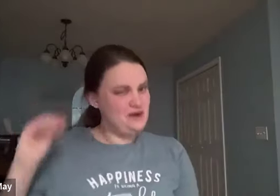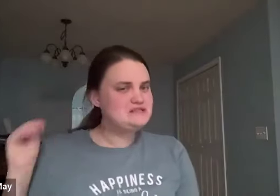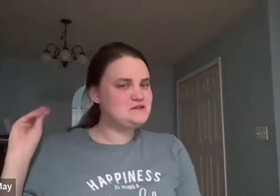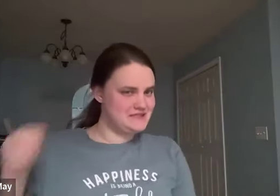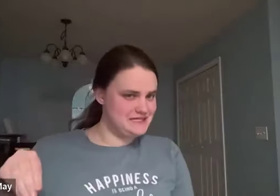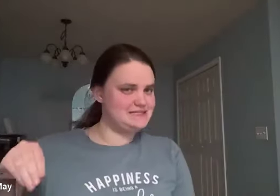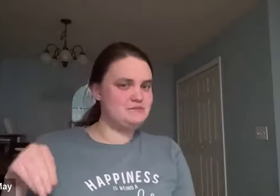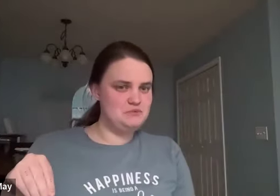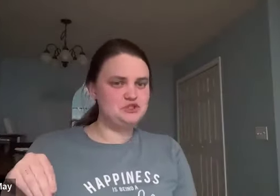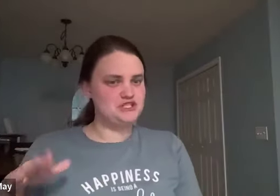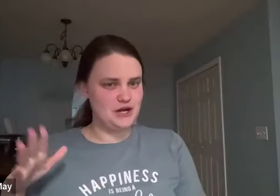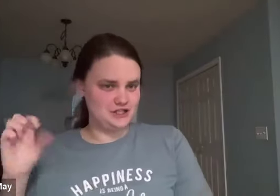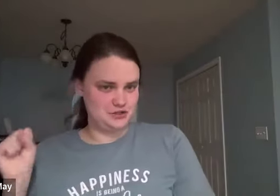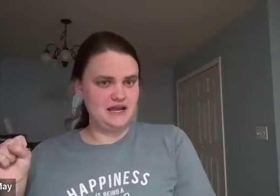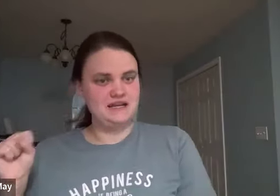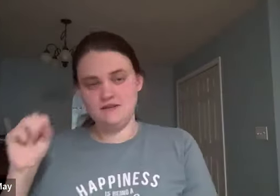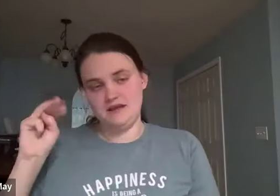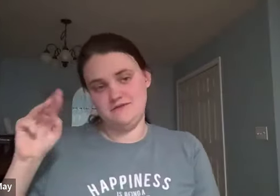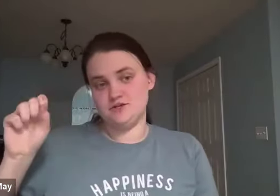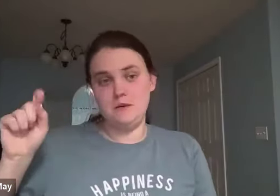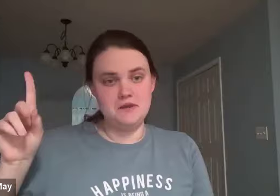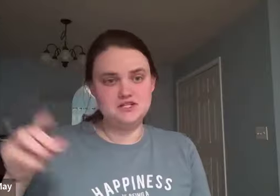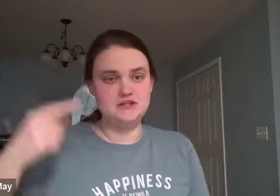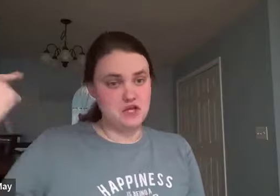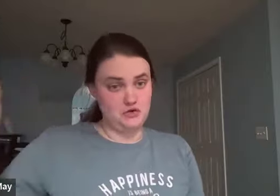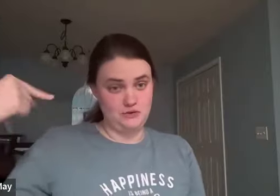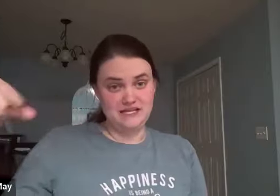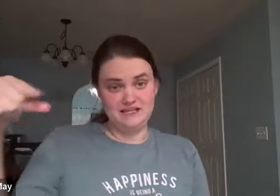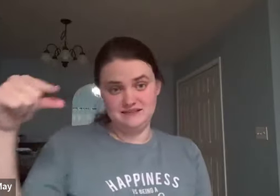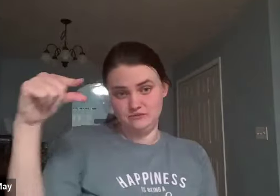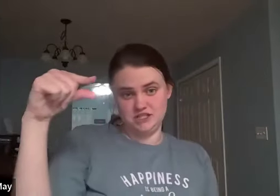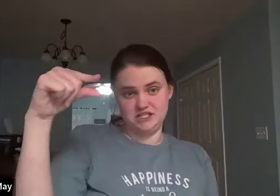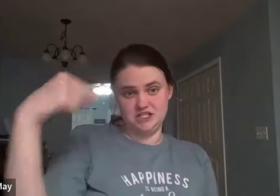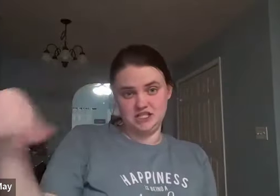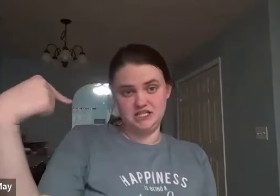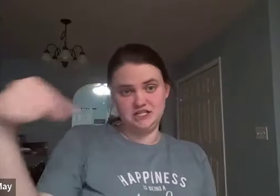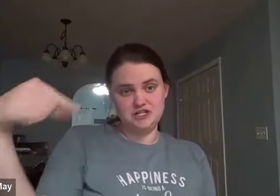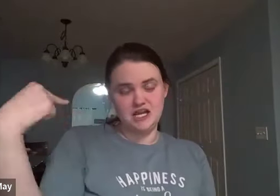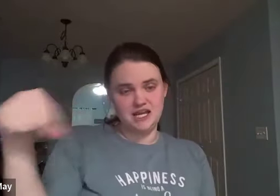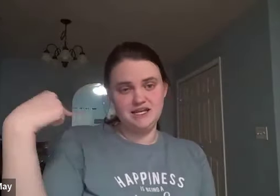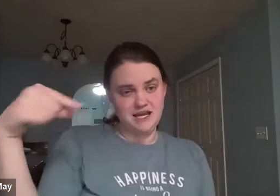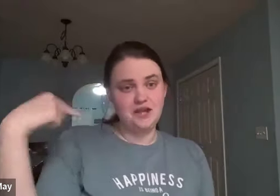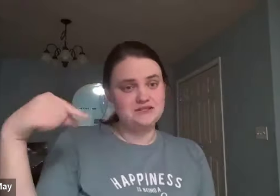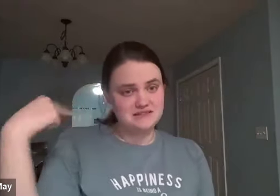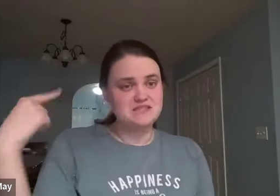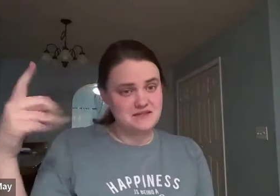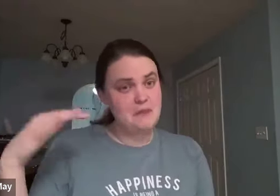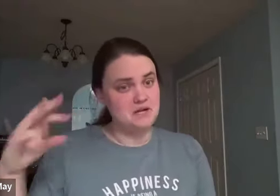also see some people just trying to shorthand it and then might finger spell mustard and then go green, which is a G, and you shake it. I could see them saying that